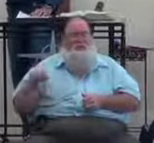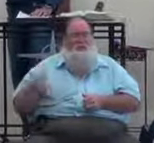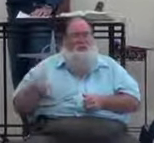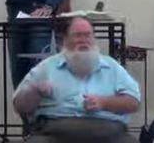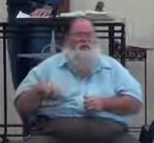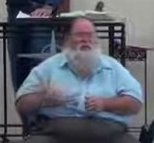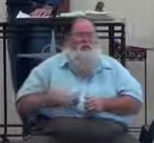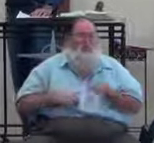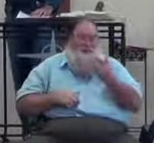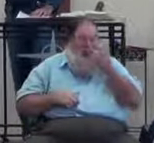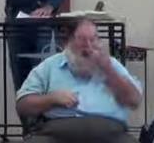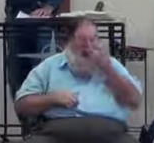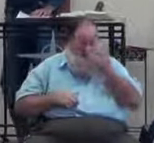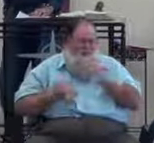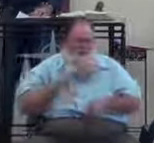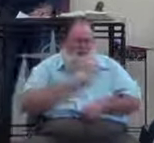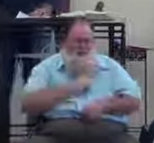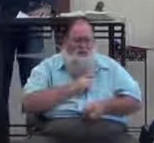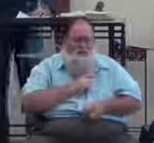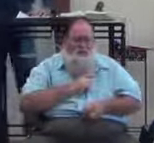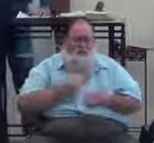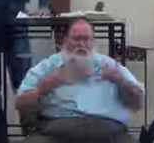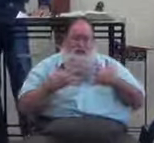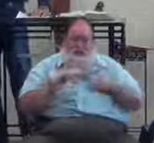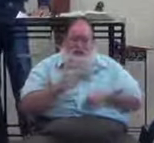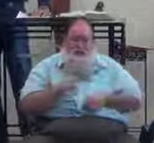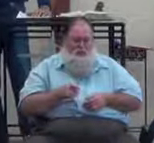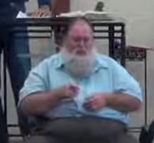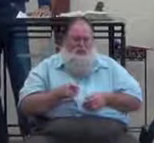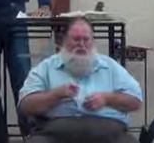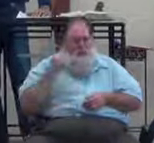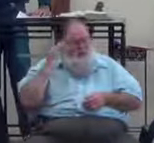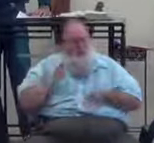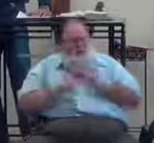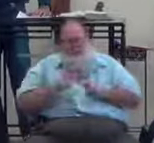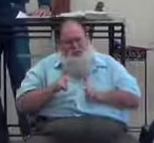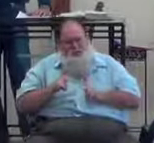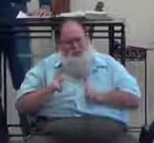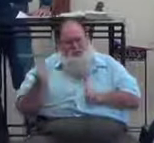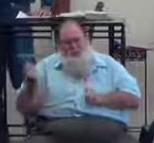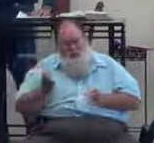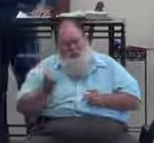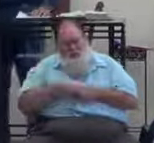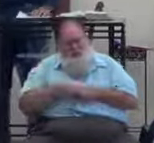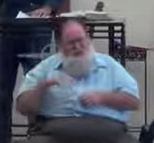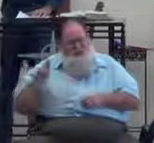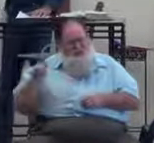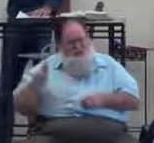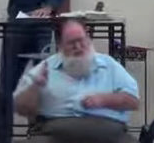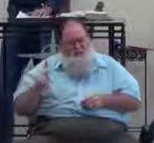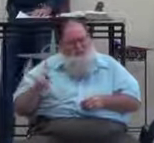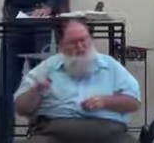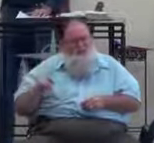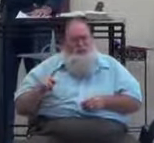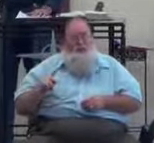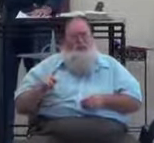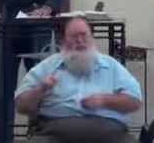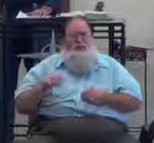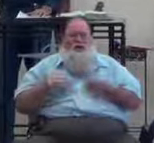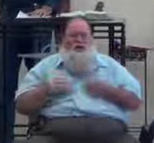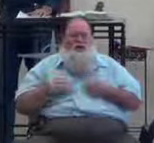you. If people started coming into Kendallville and they had the power to overwhelm us as